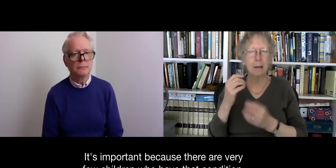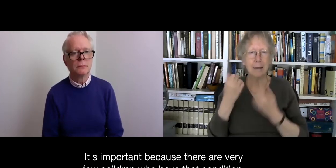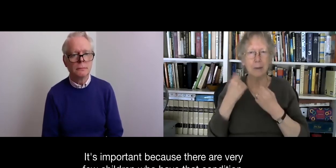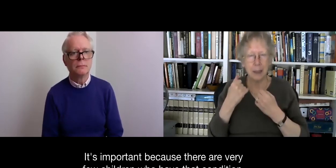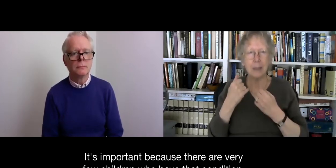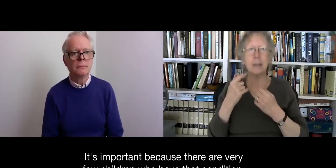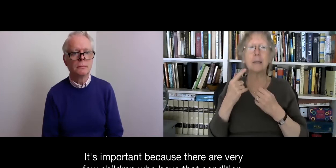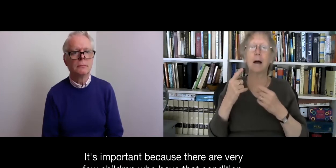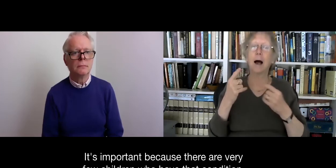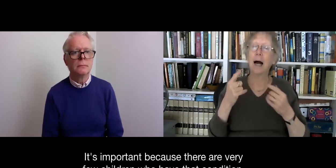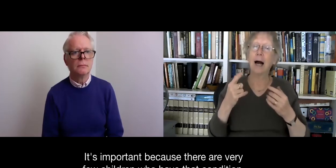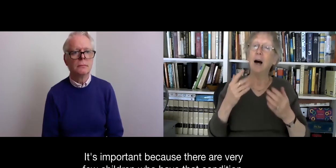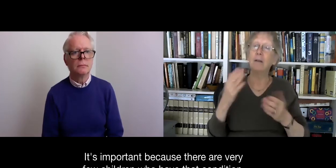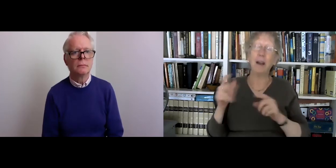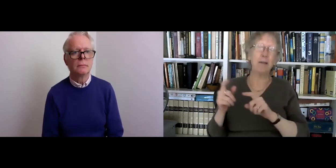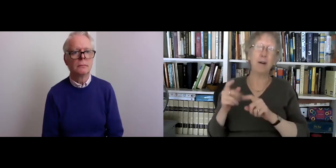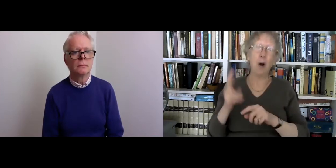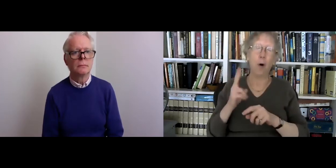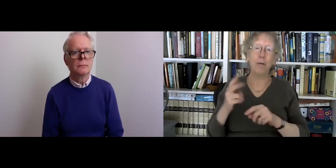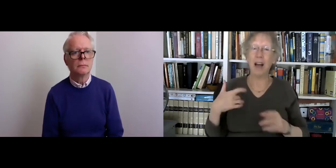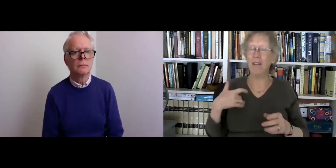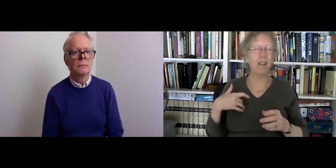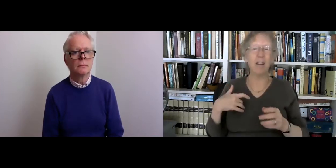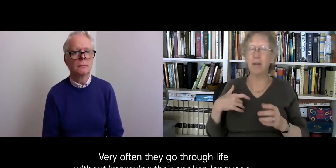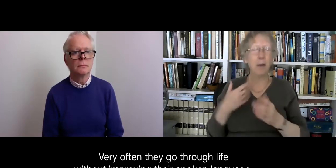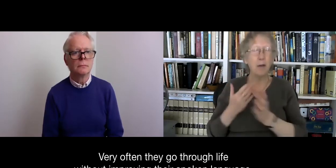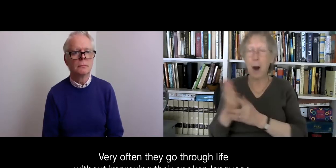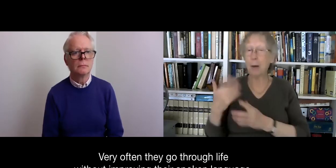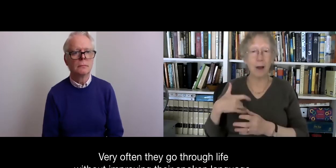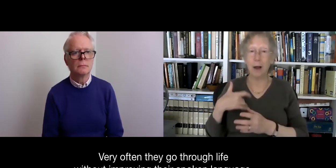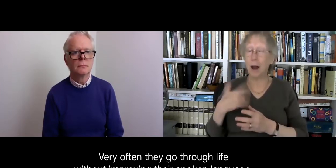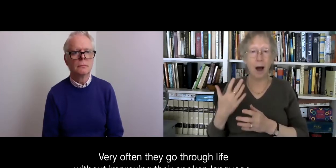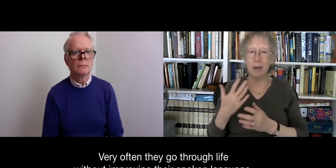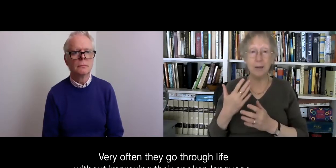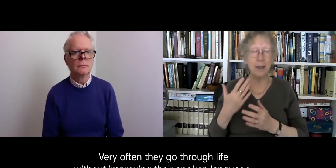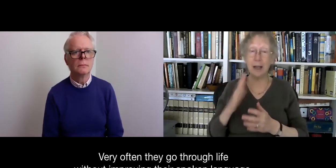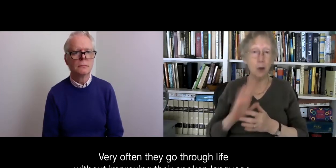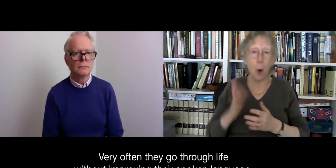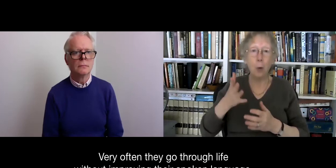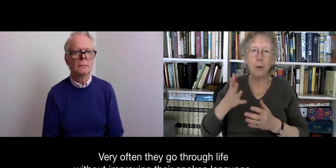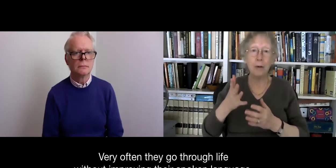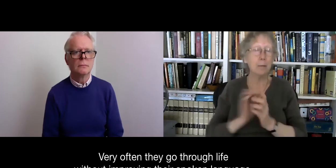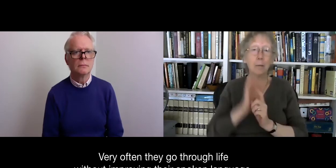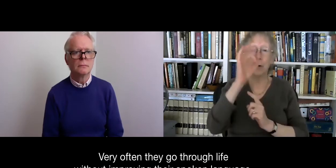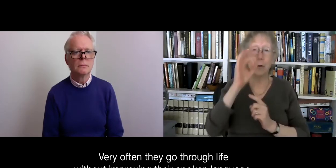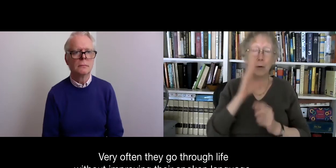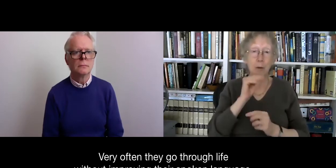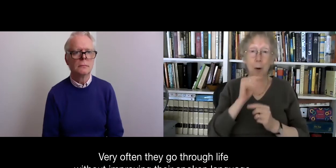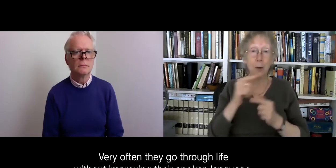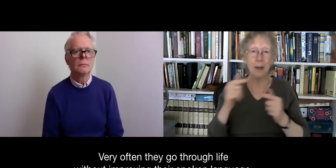have that condition. And very often they go through life without improving